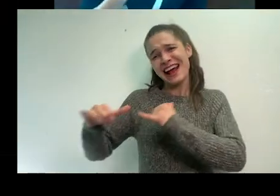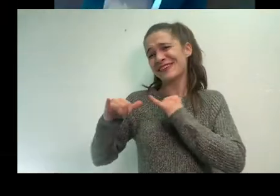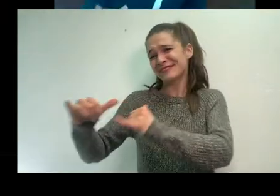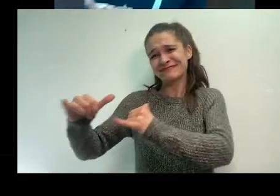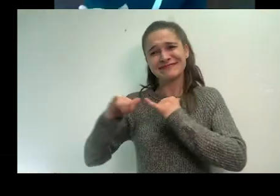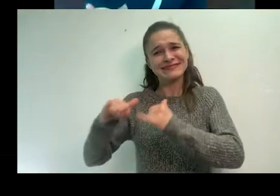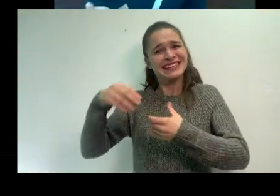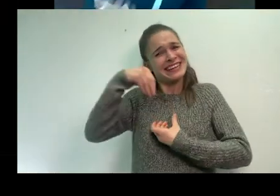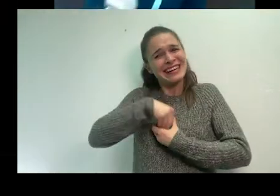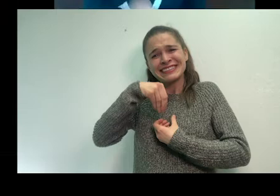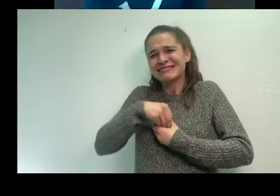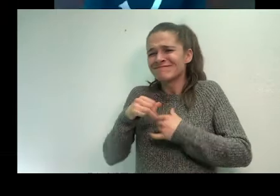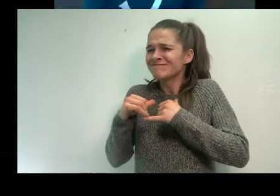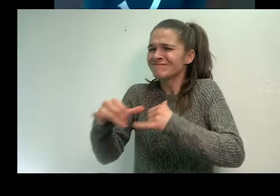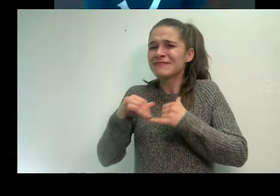just tastier.